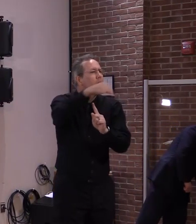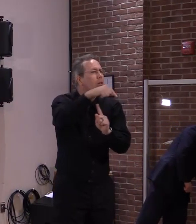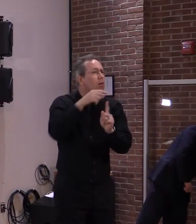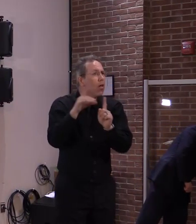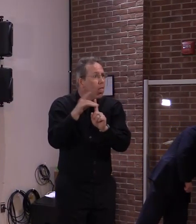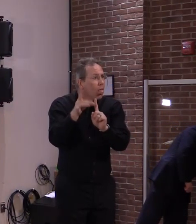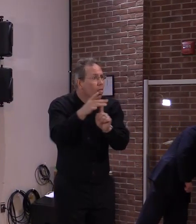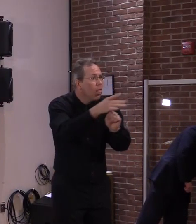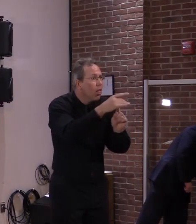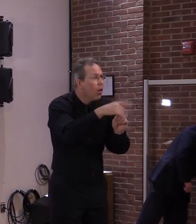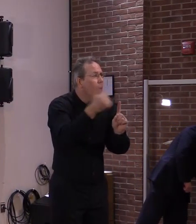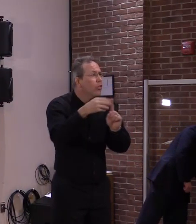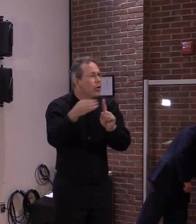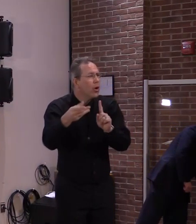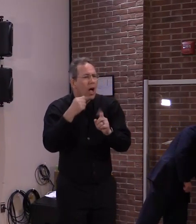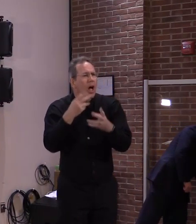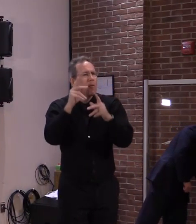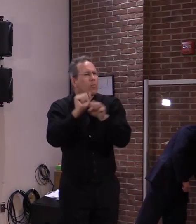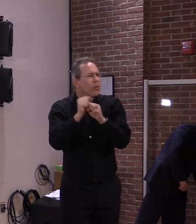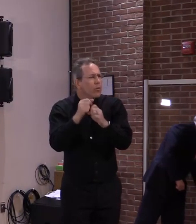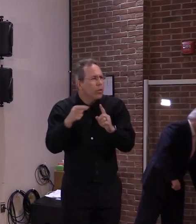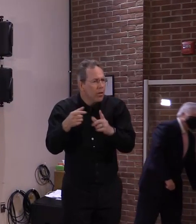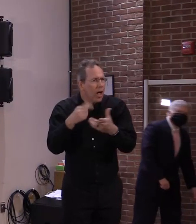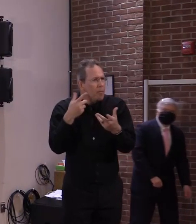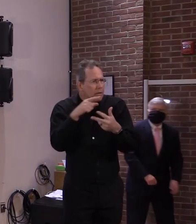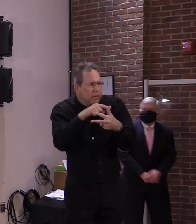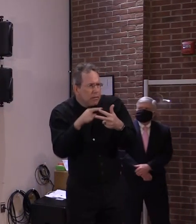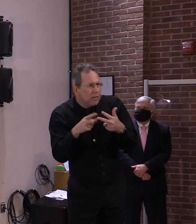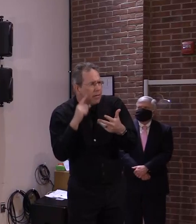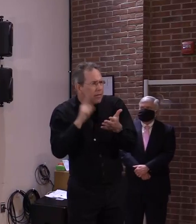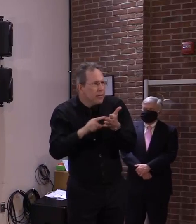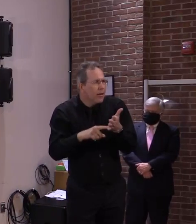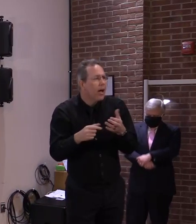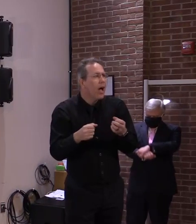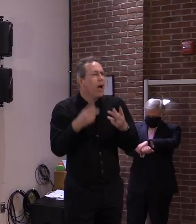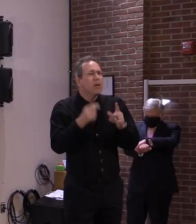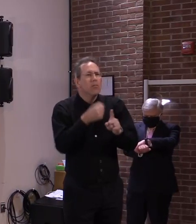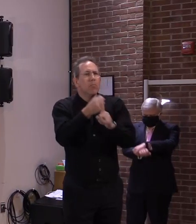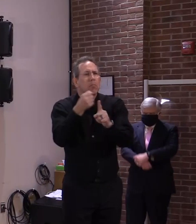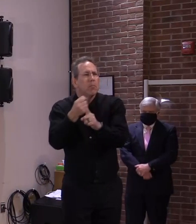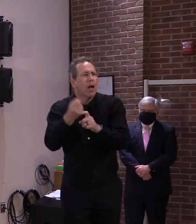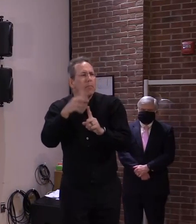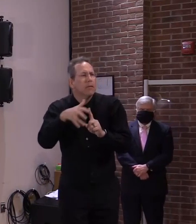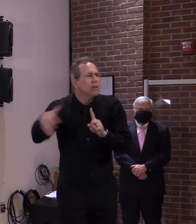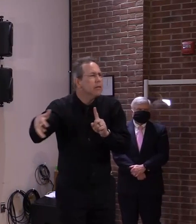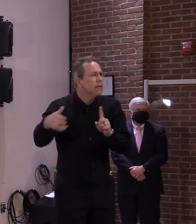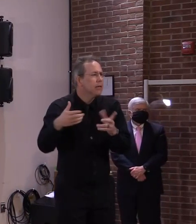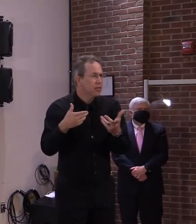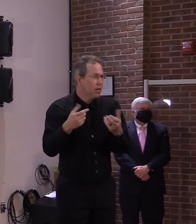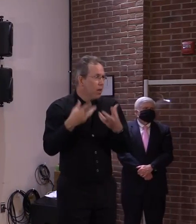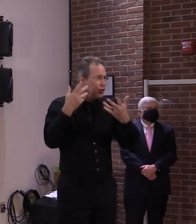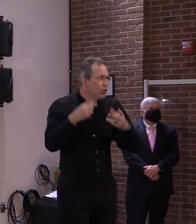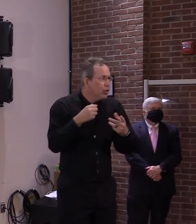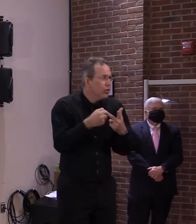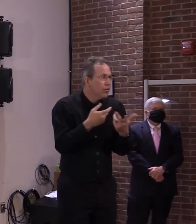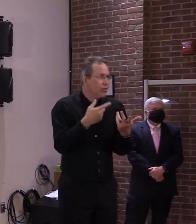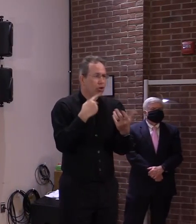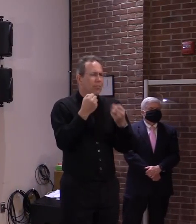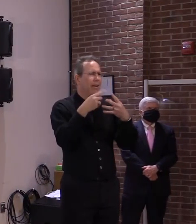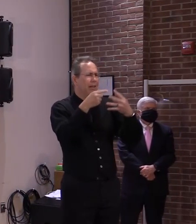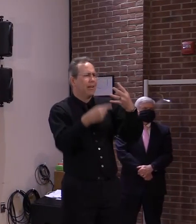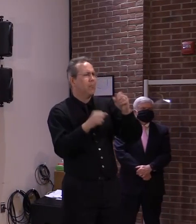them are not impacted by what just happened. So I can't really give you, I wouldn't want to give a guess and